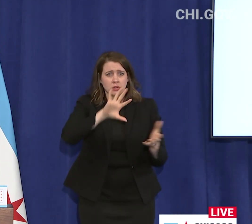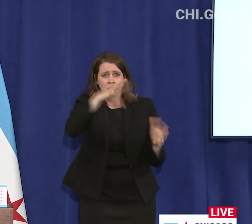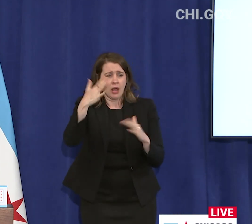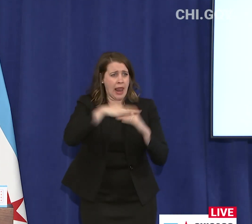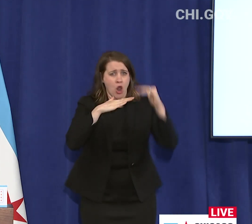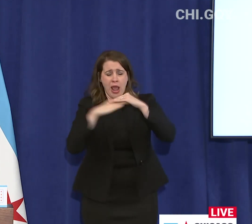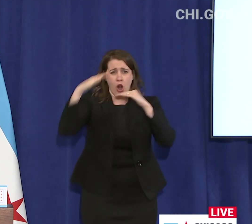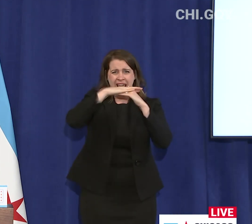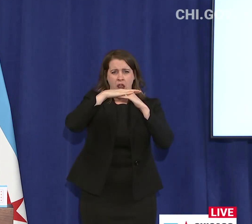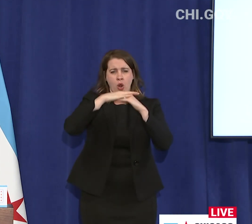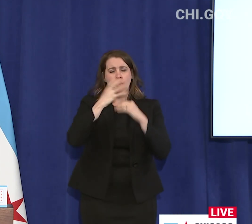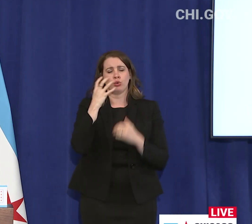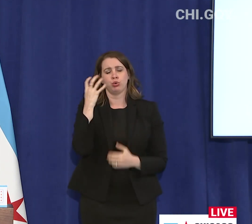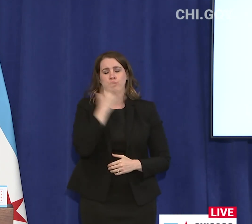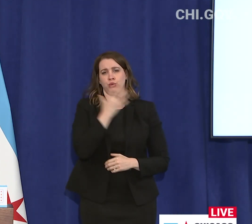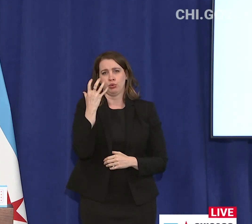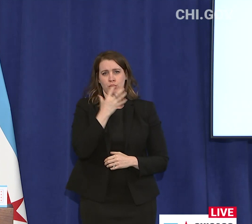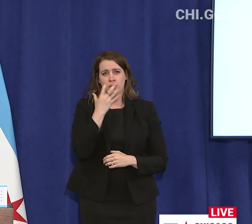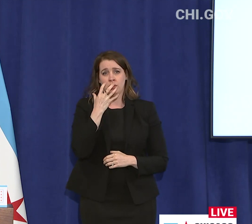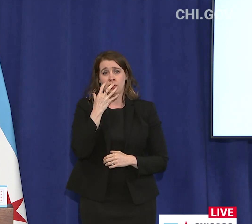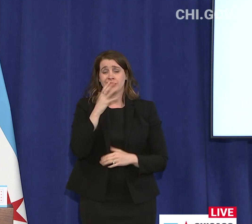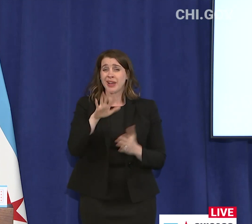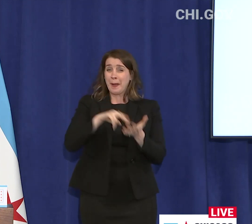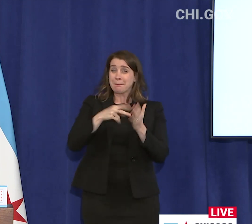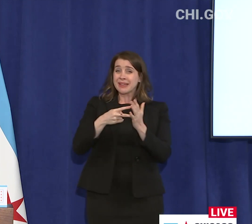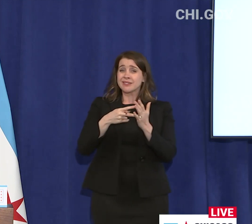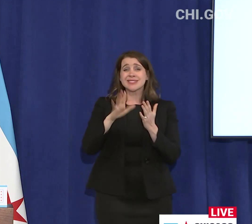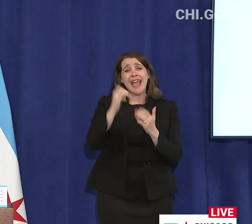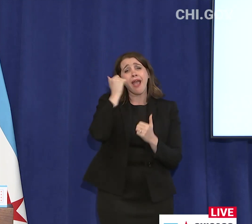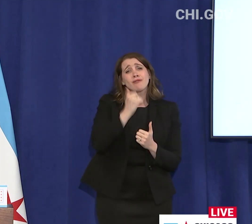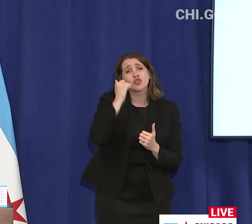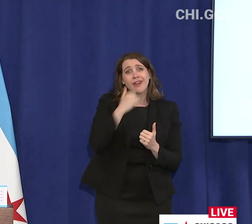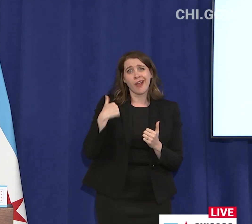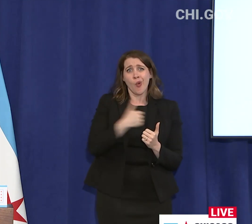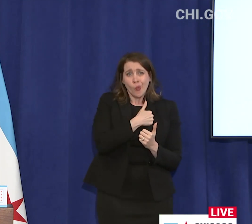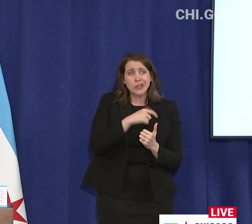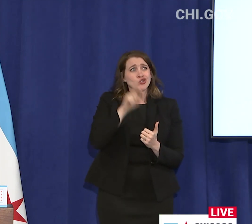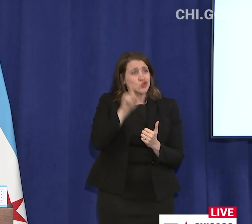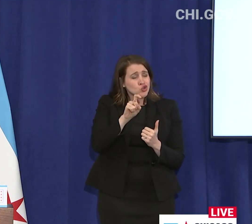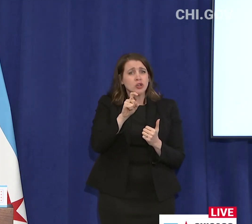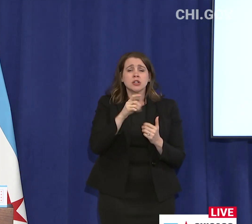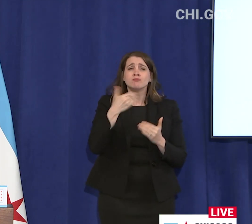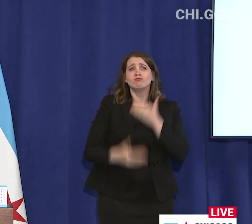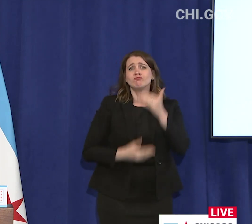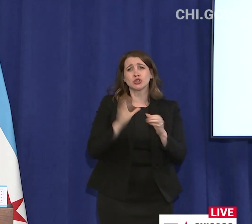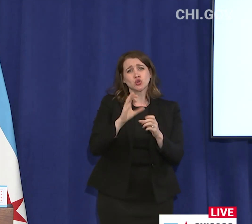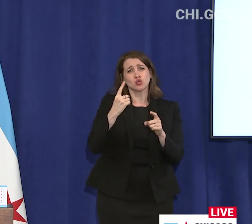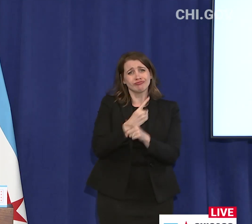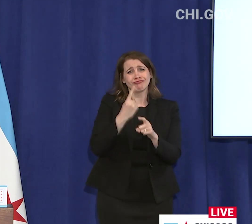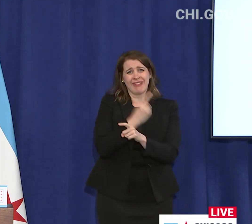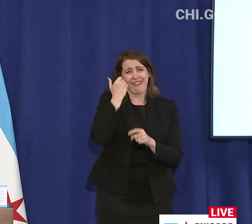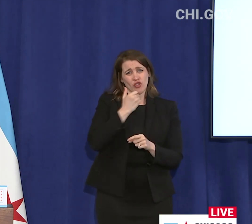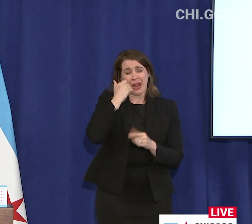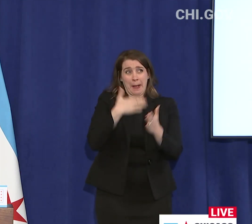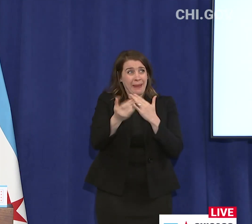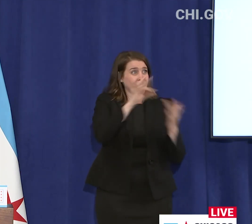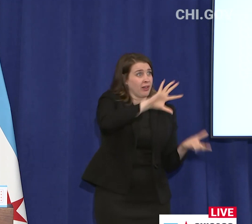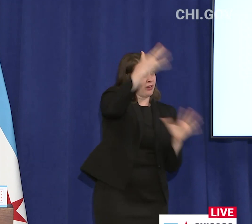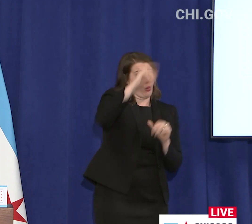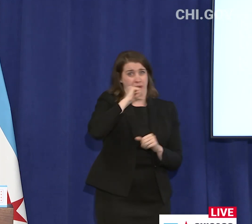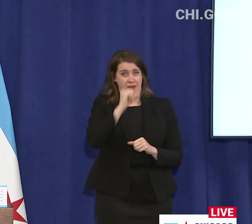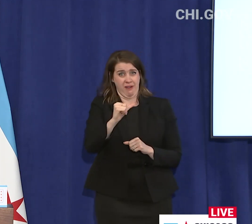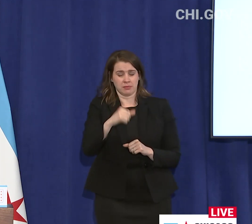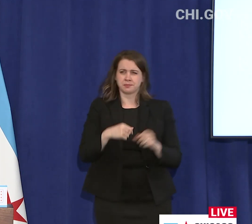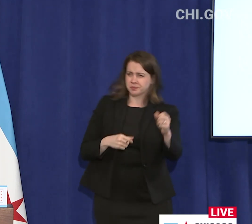every single day, not just when there's a crisis. Should that officer face murder charges? You know, look, I don't know enough about